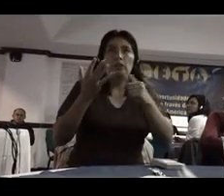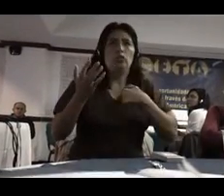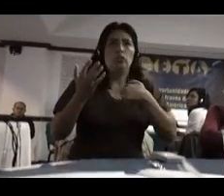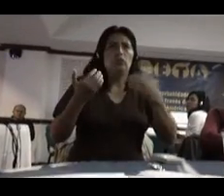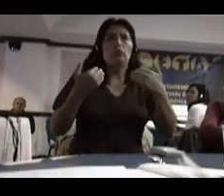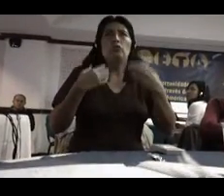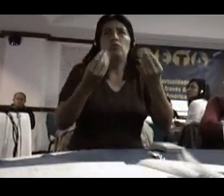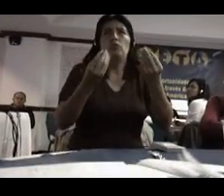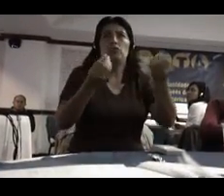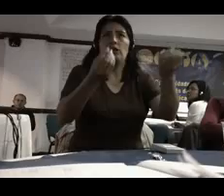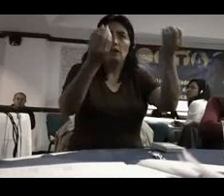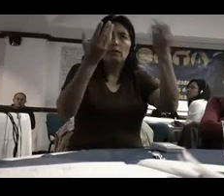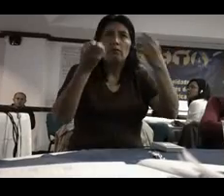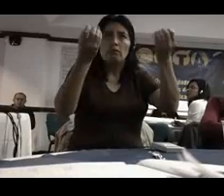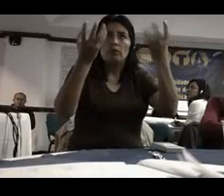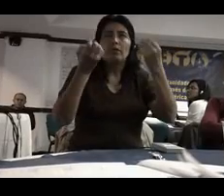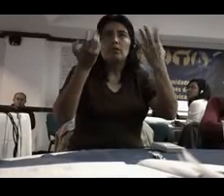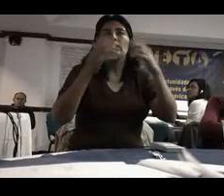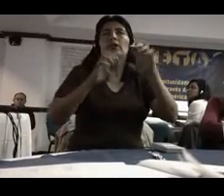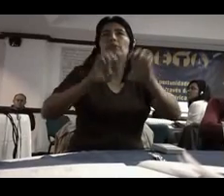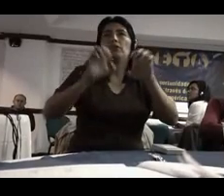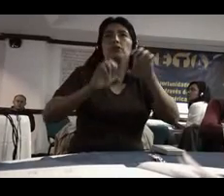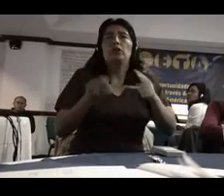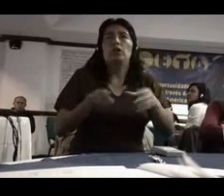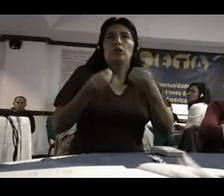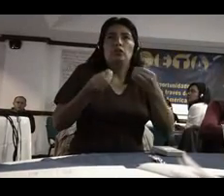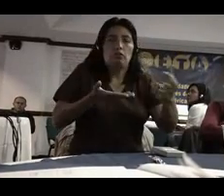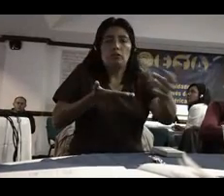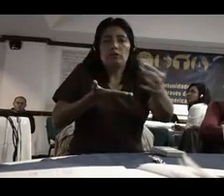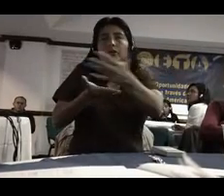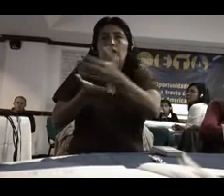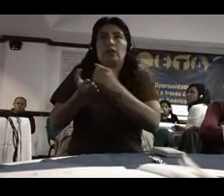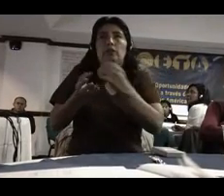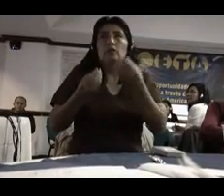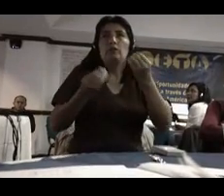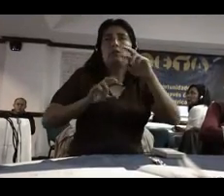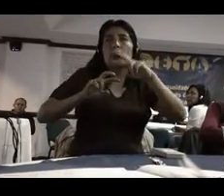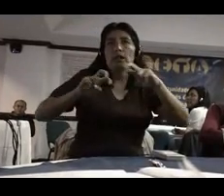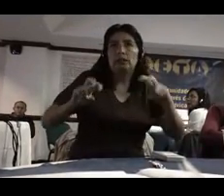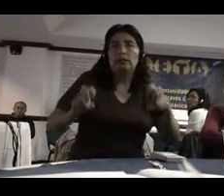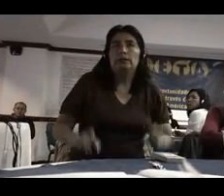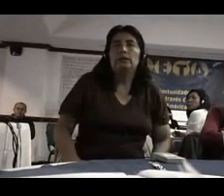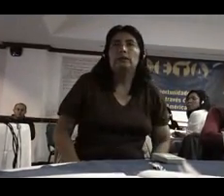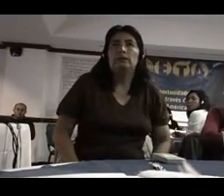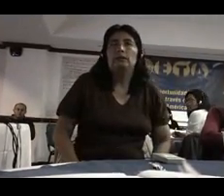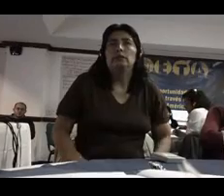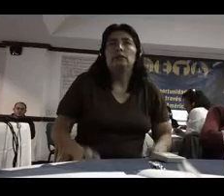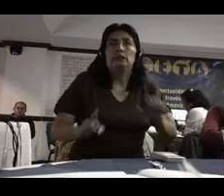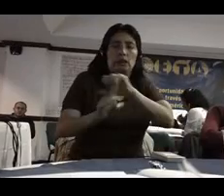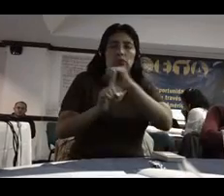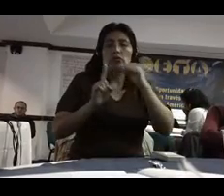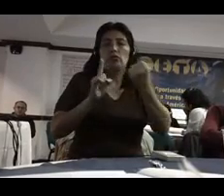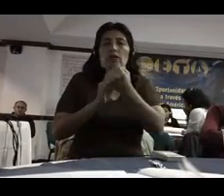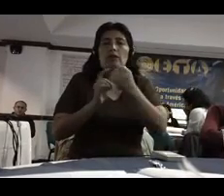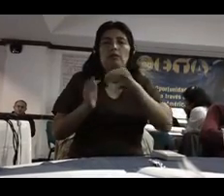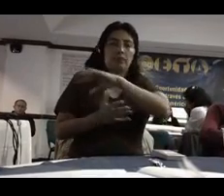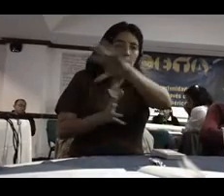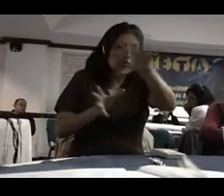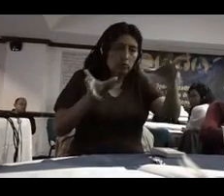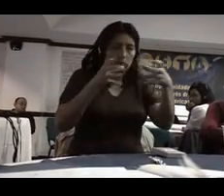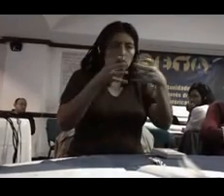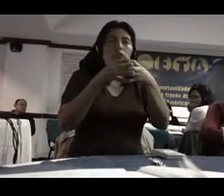to collect information and data, how to analyze it. So it's like creating a partnership so that together we figure out what's going on with the